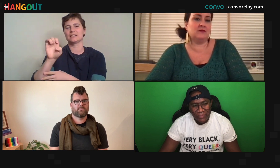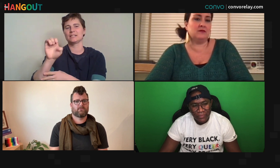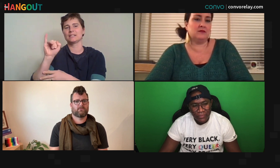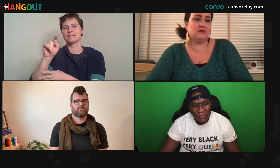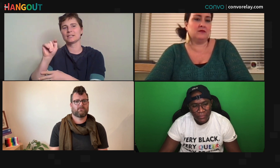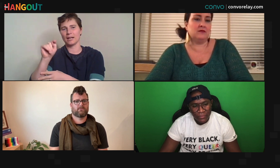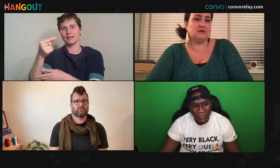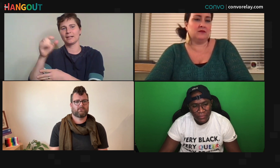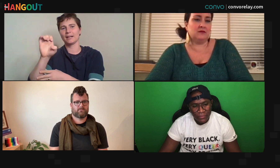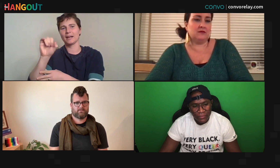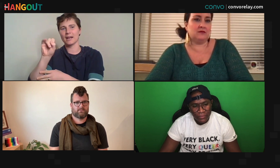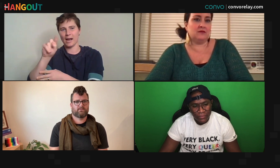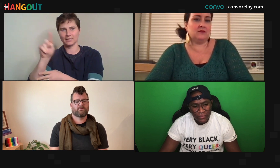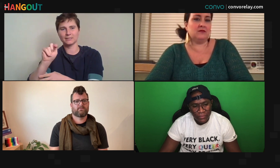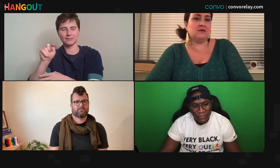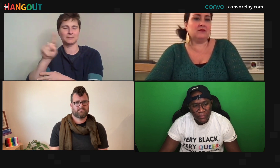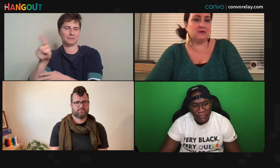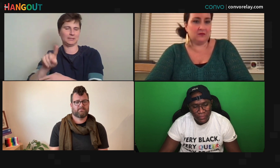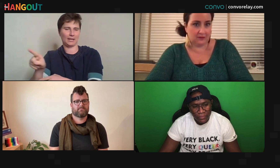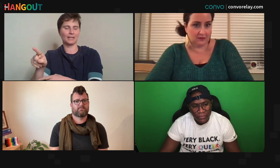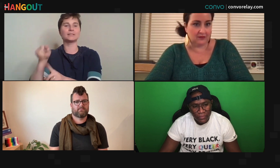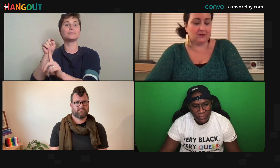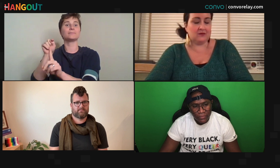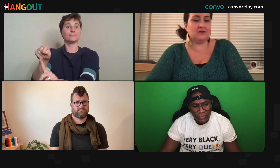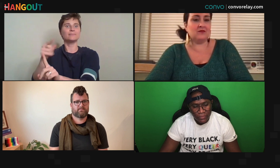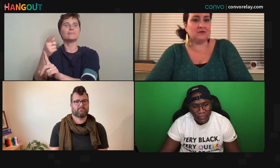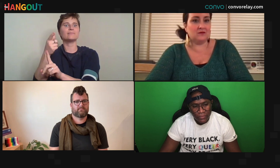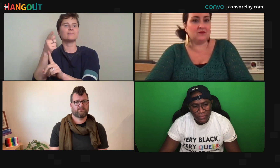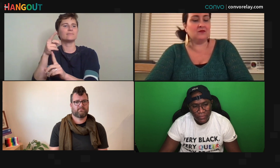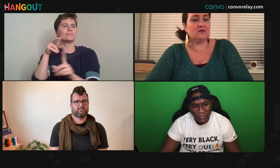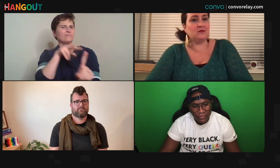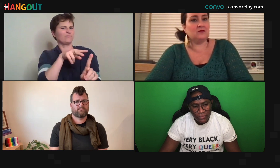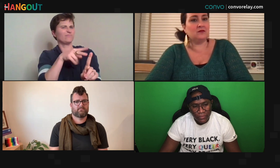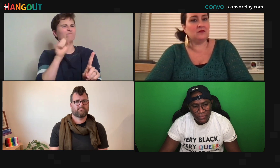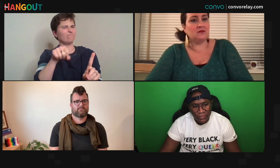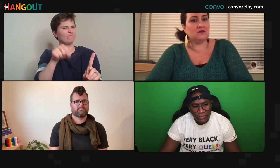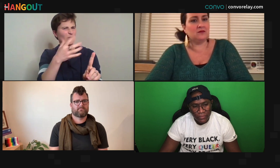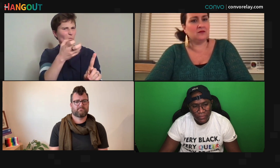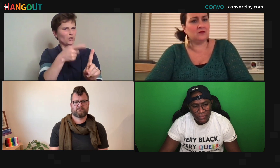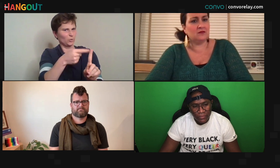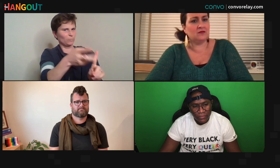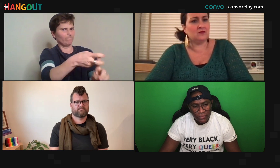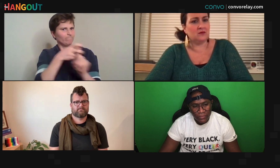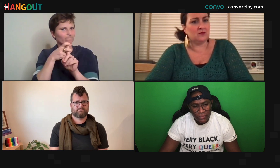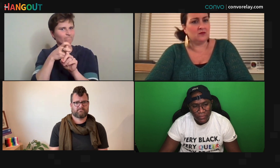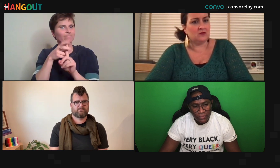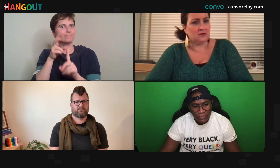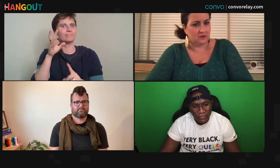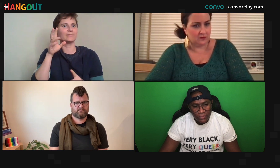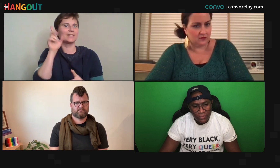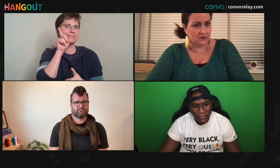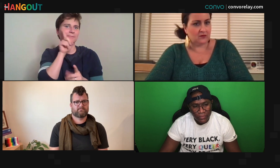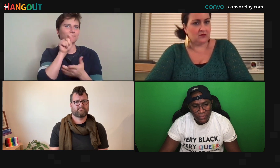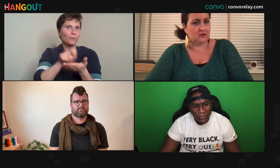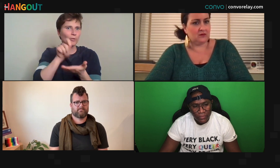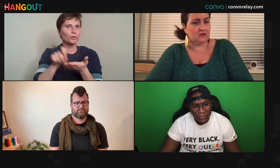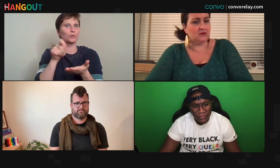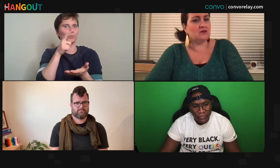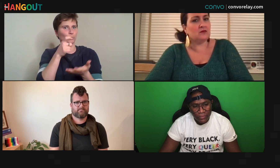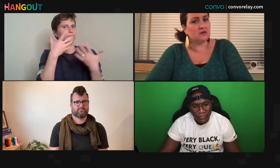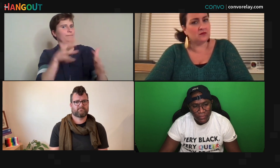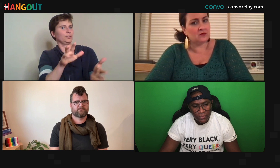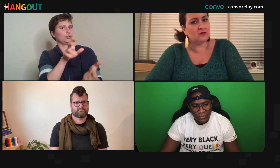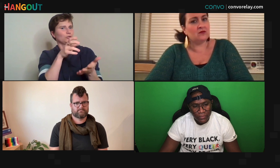House, and imprint of PRH, Zeitgeist, they wanted